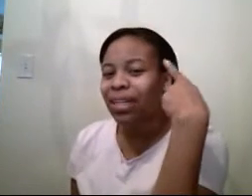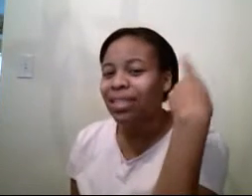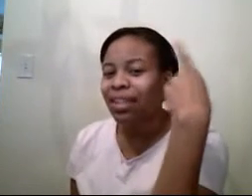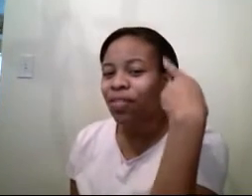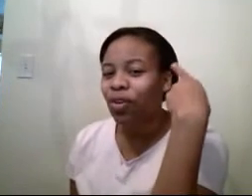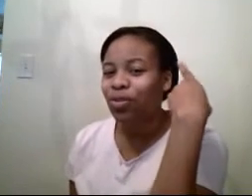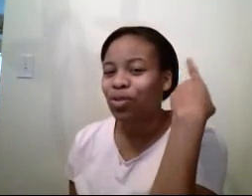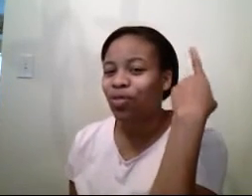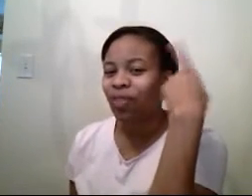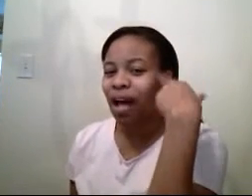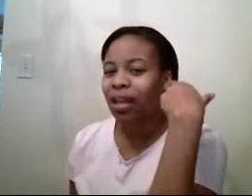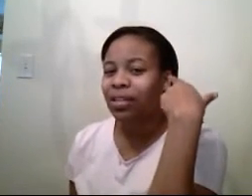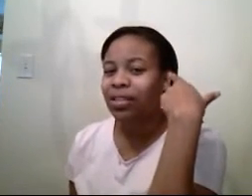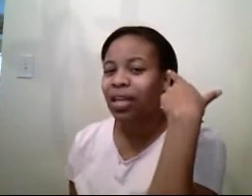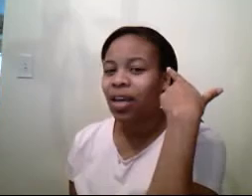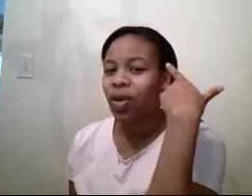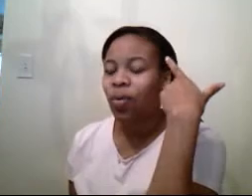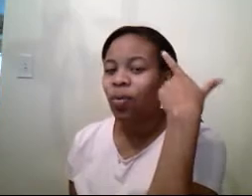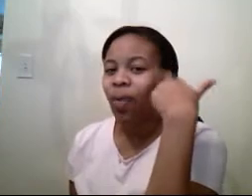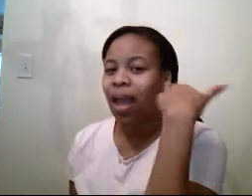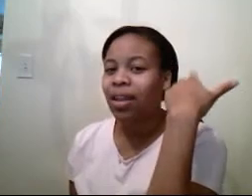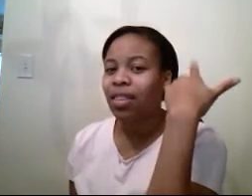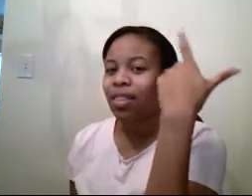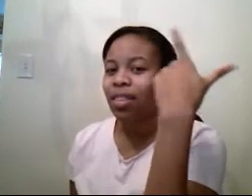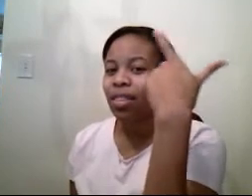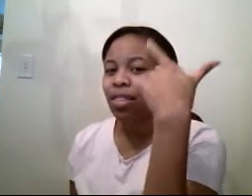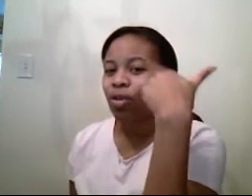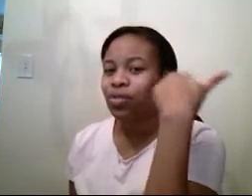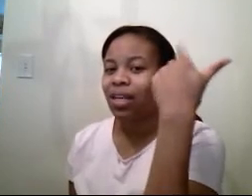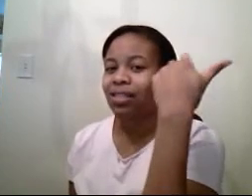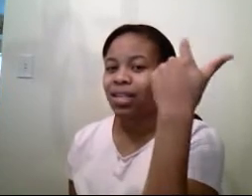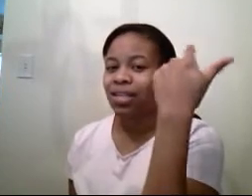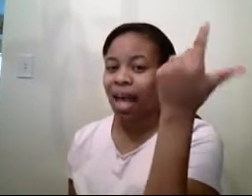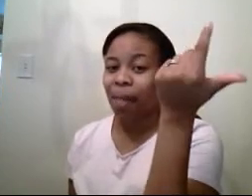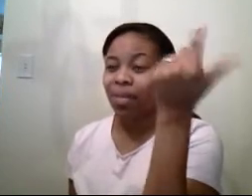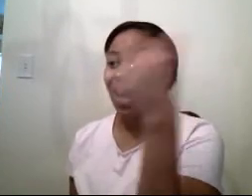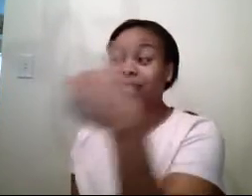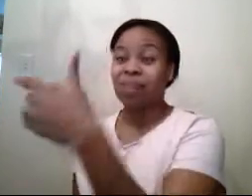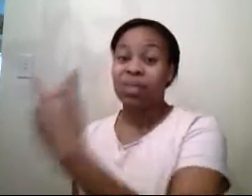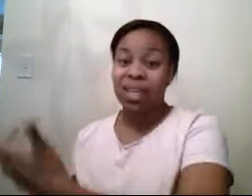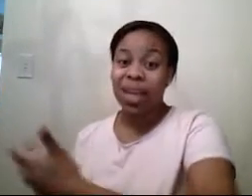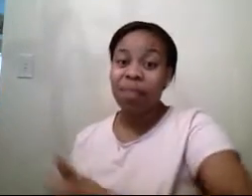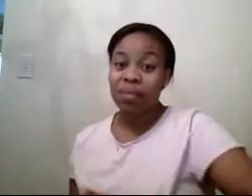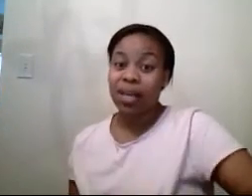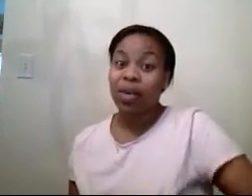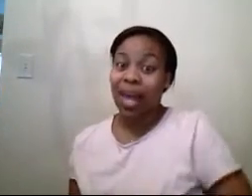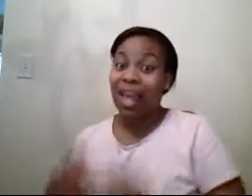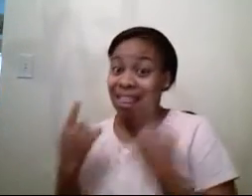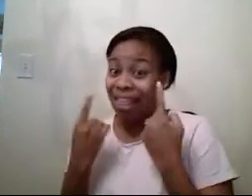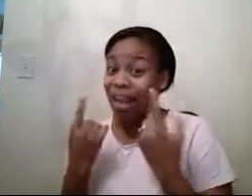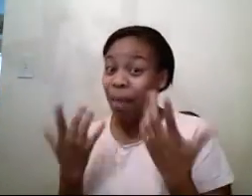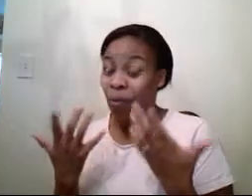really difficult to find when those things need to happen. As I'm seeing him, I'm saying, okay, think about